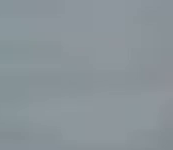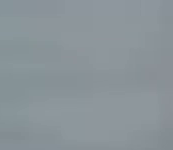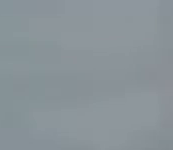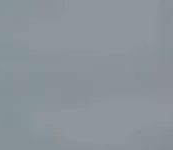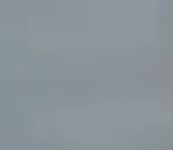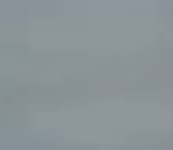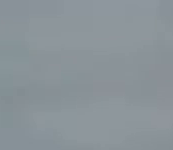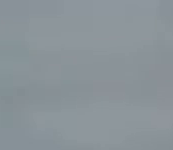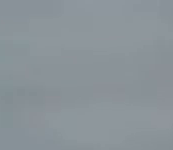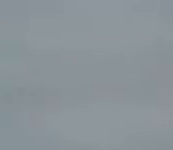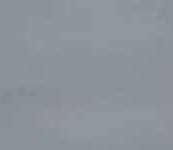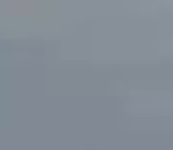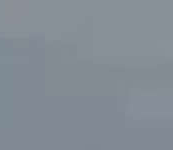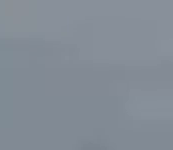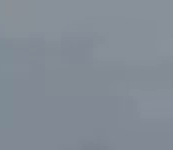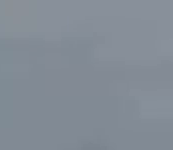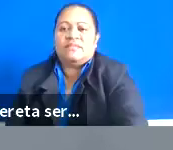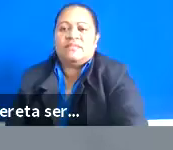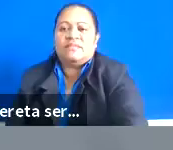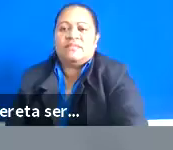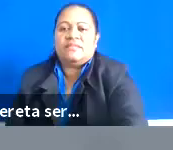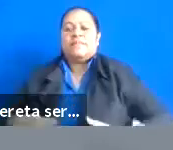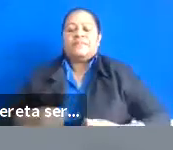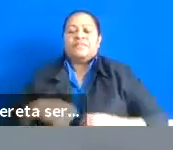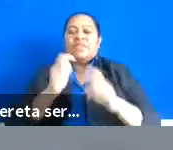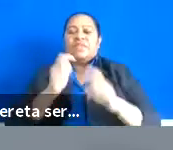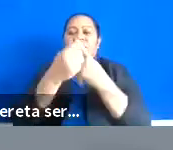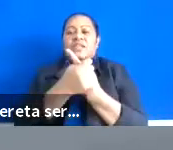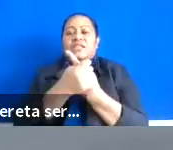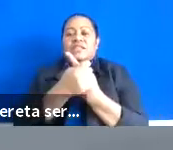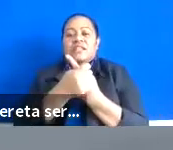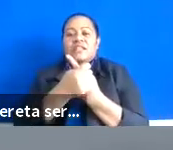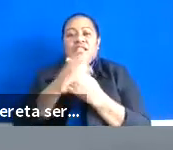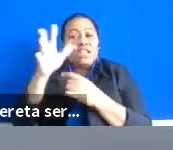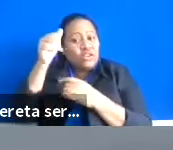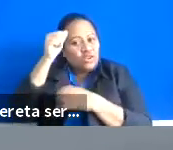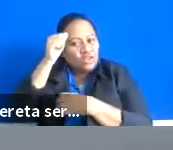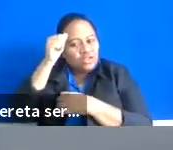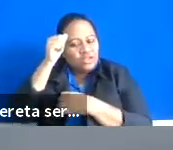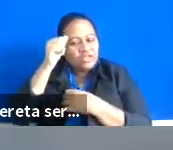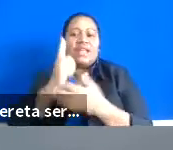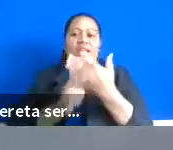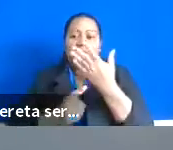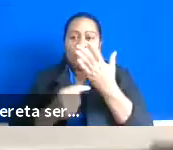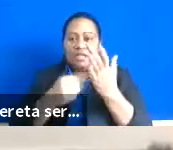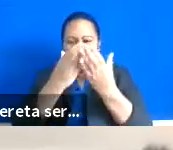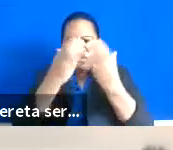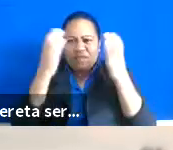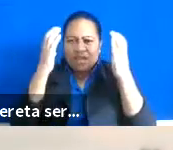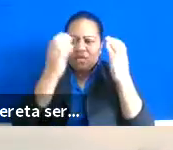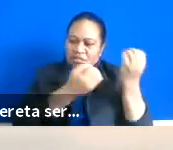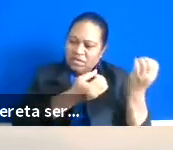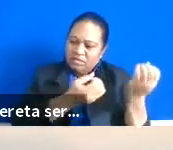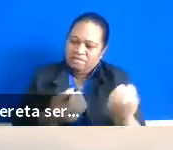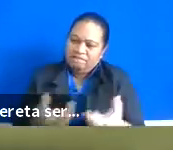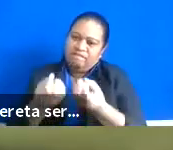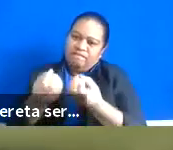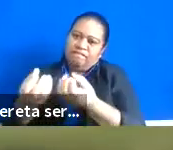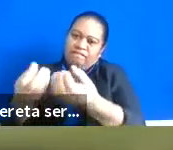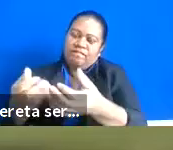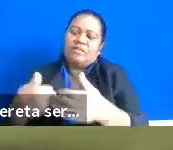Traditional ecological knowledge in Tuvalu, according to the elders, has been passed down generationally through observation,